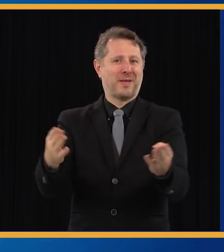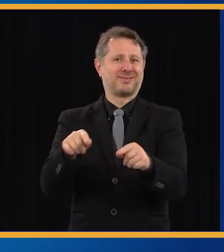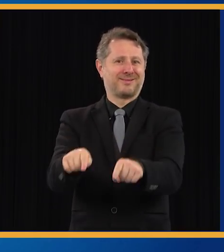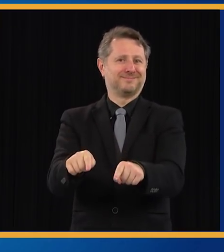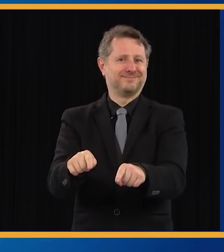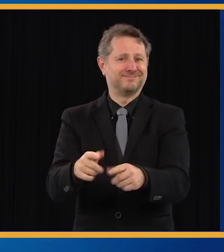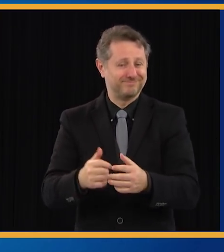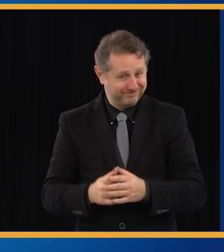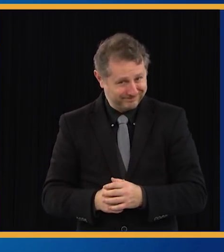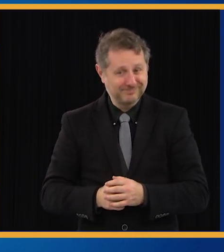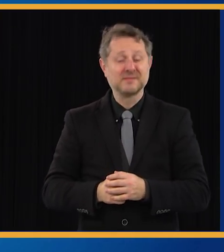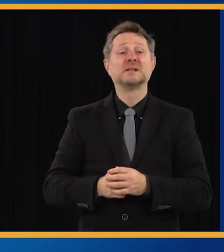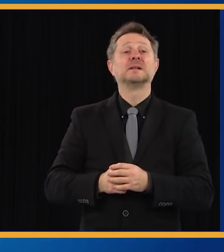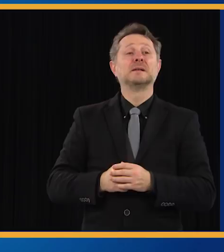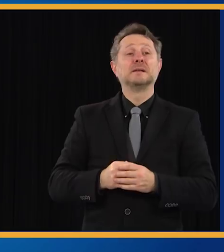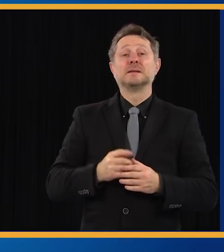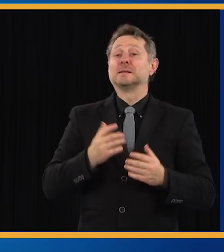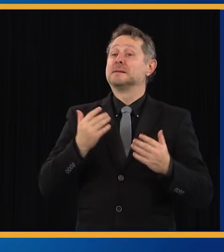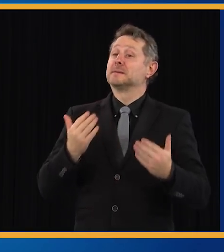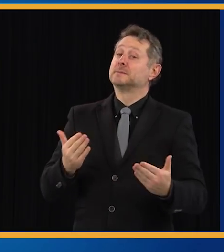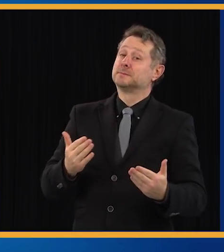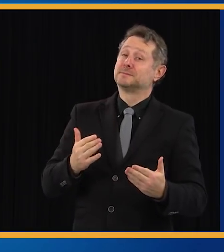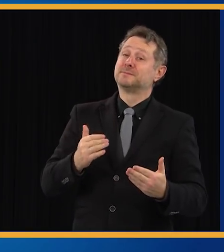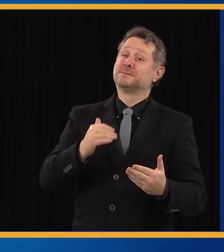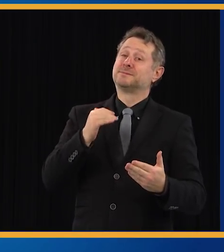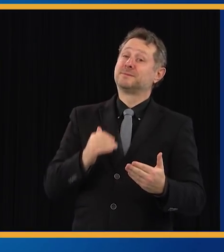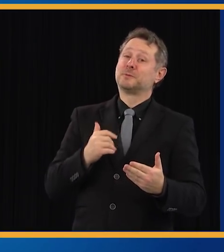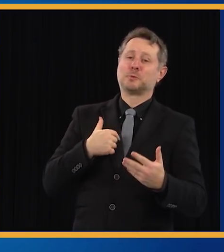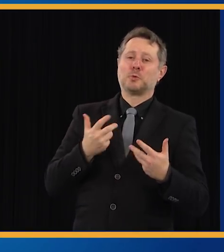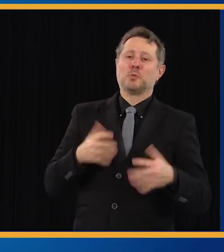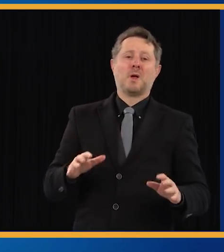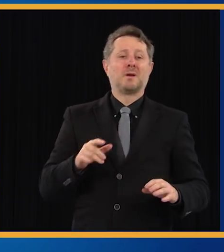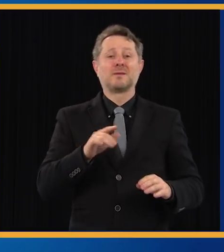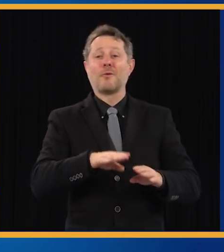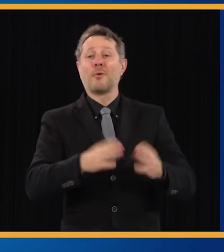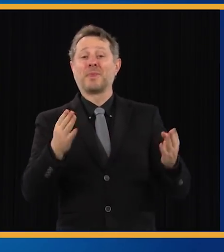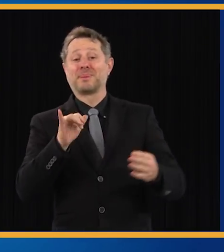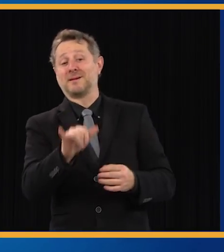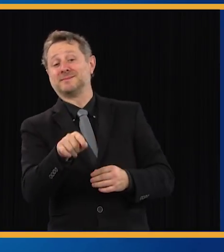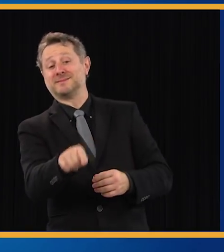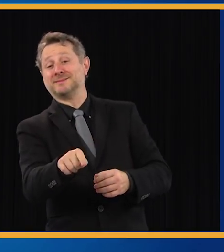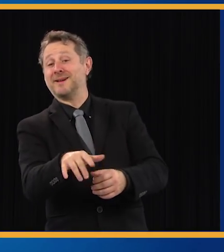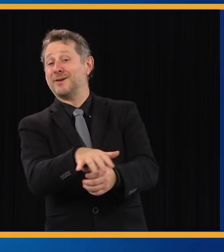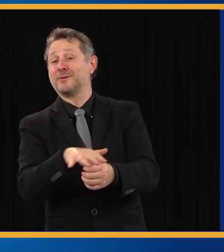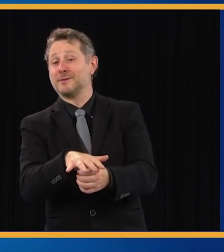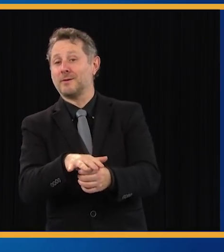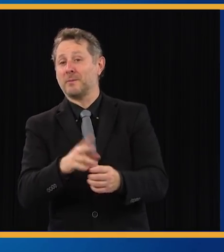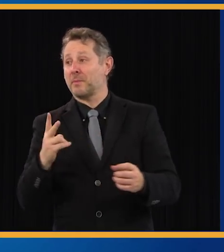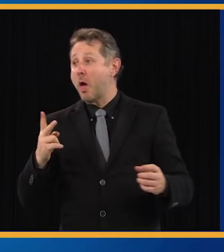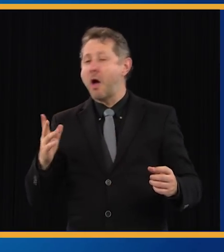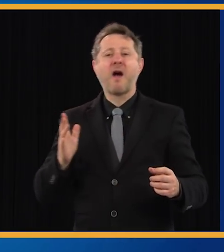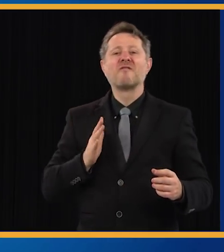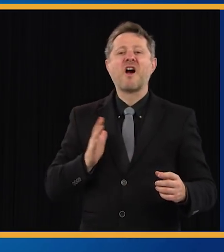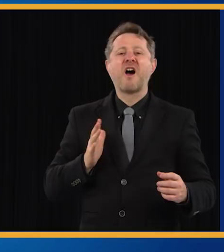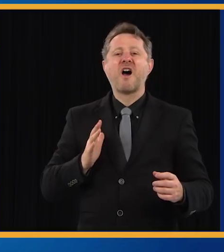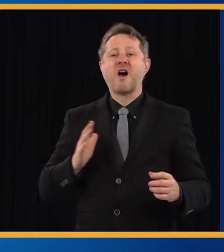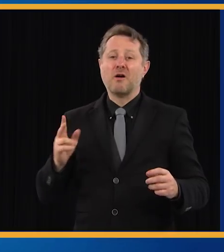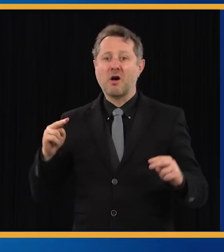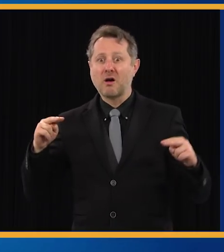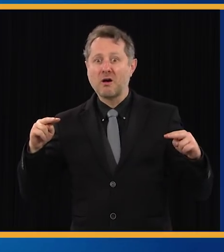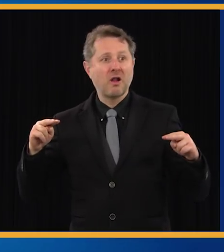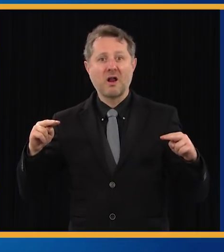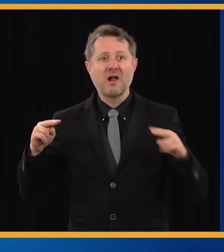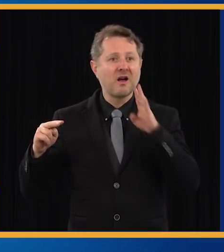We can't open an attraction that might bring many people from outside the region and then